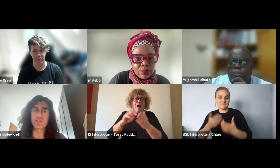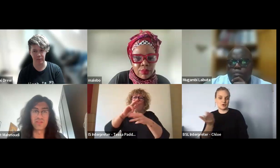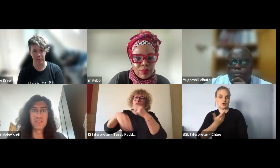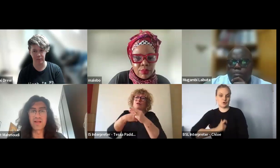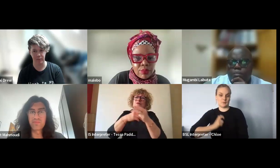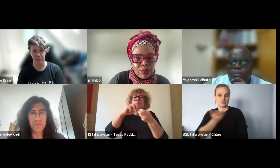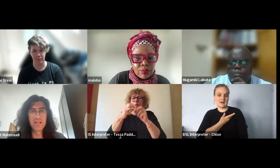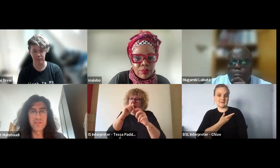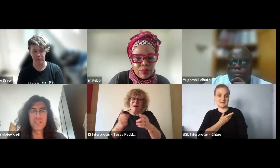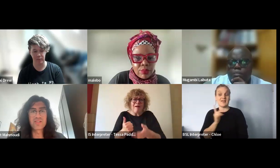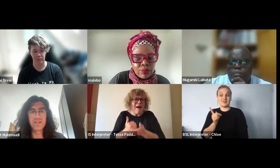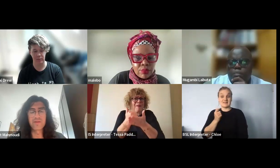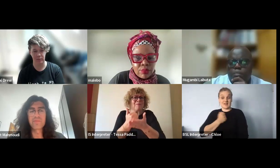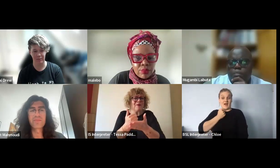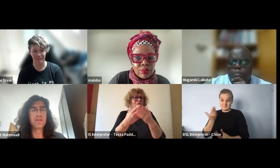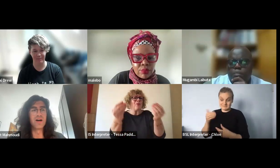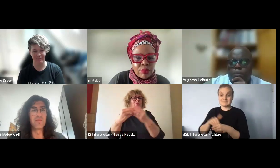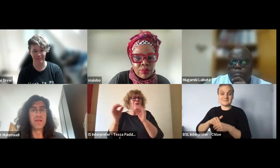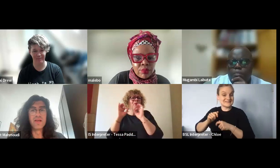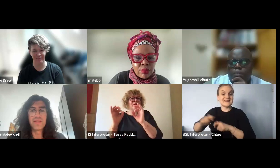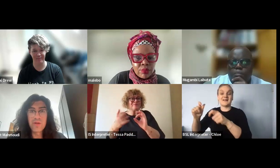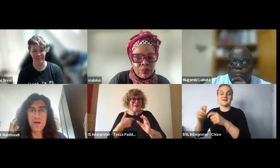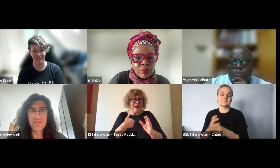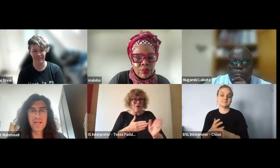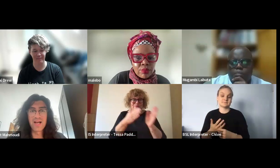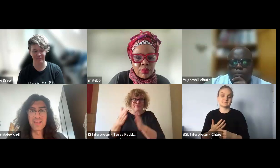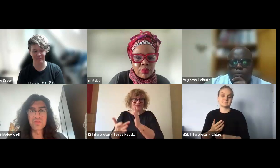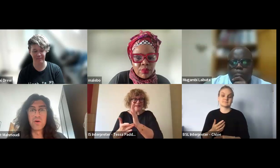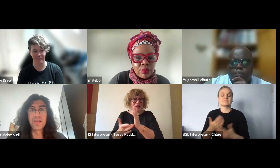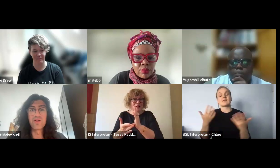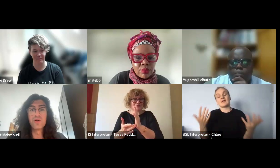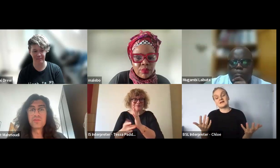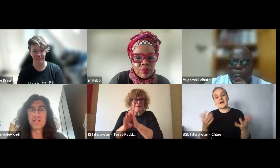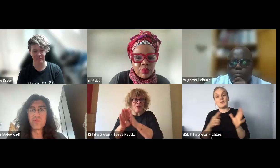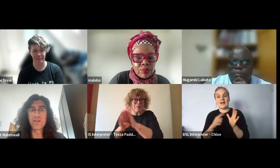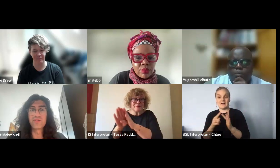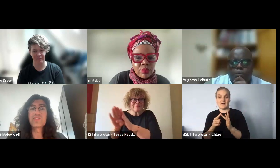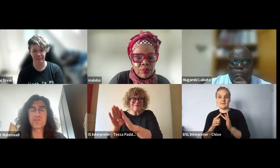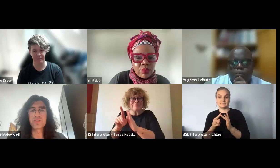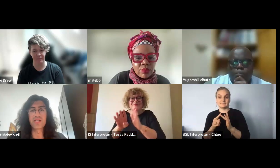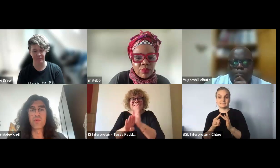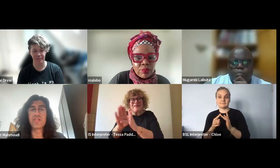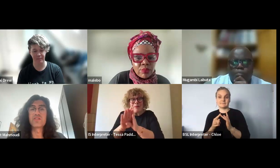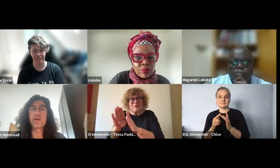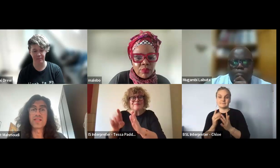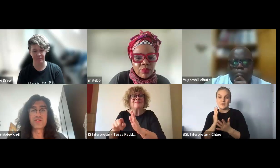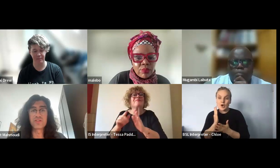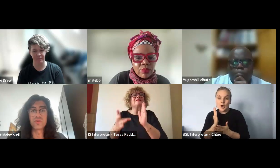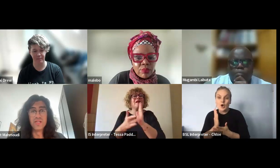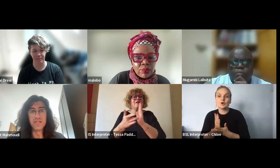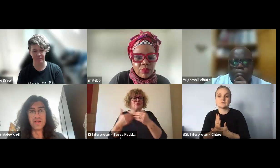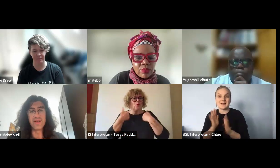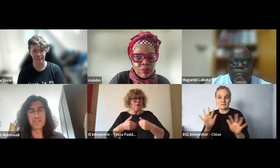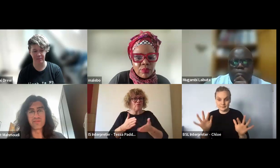tech, which is a field that I'm allegedly still in. And then we come to AI in this moment. And ultimately, what I think is interesting and what we need to pay